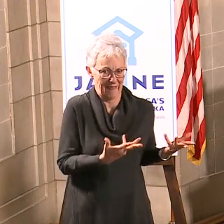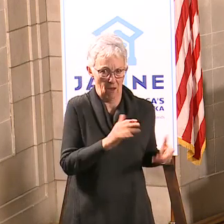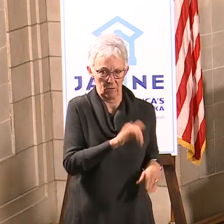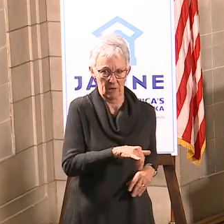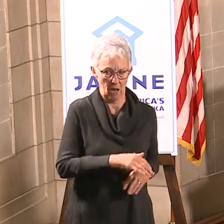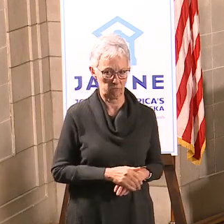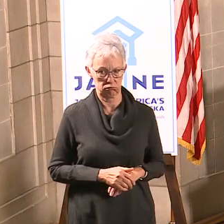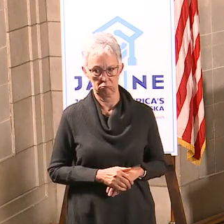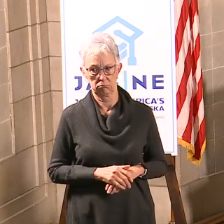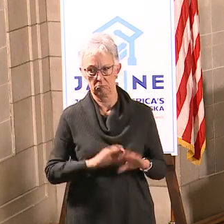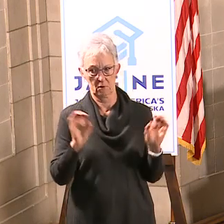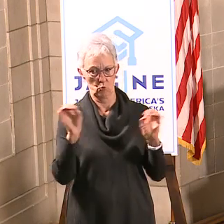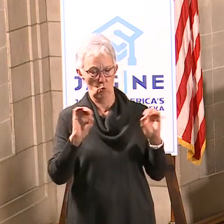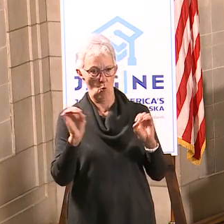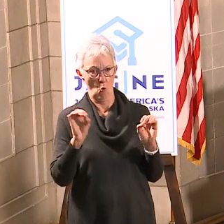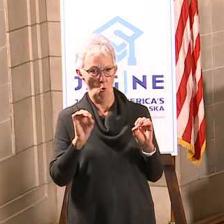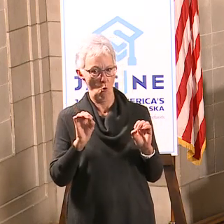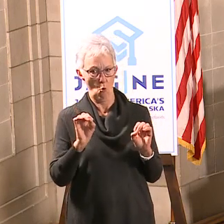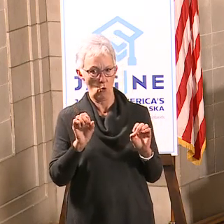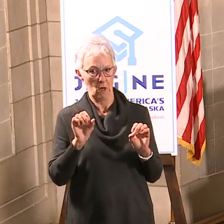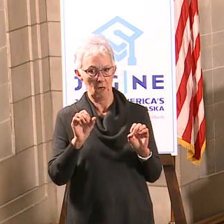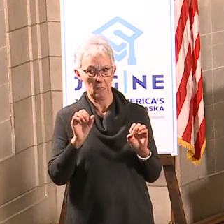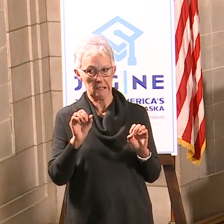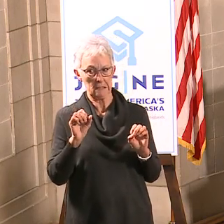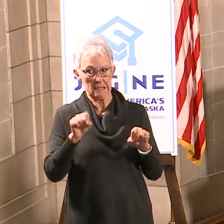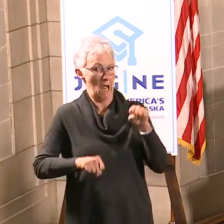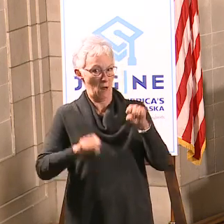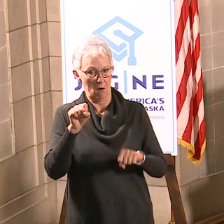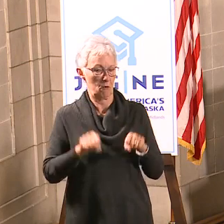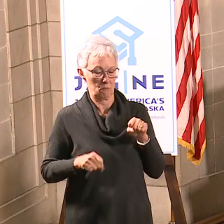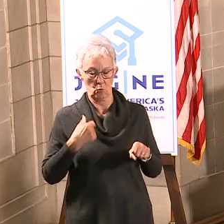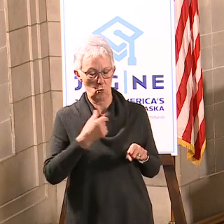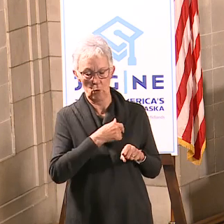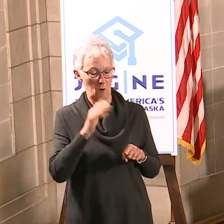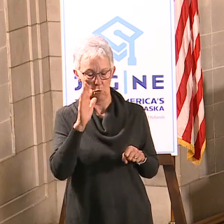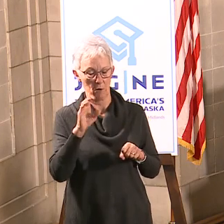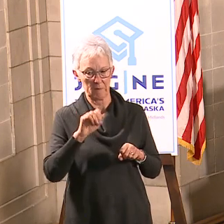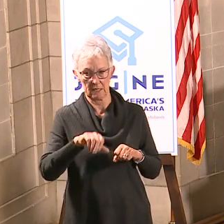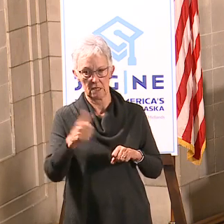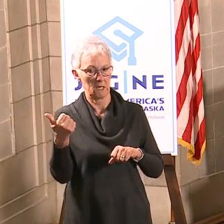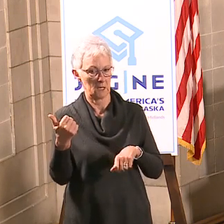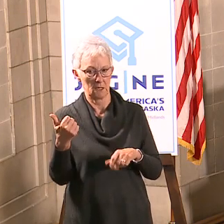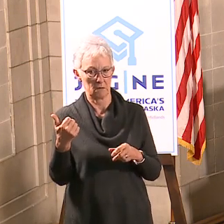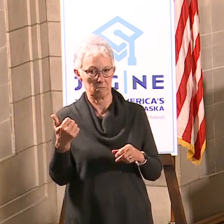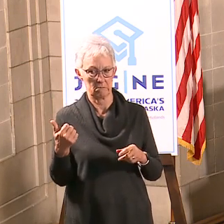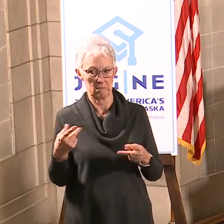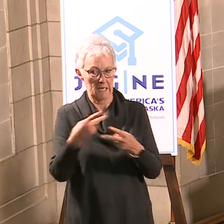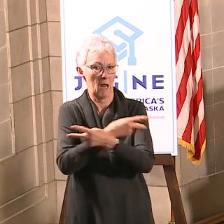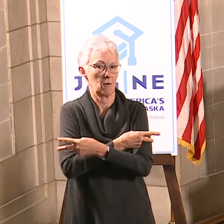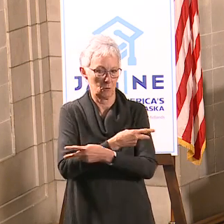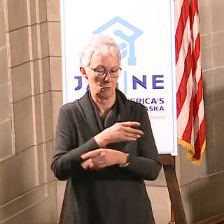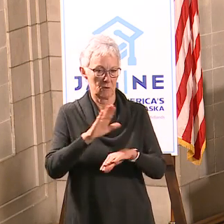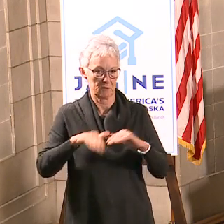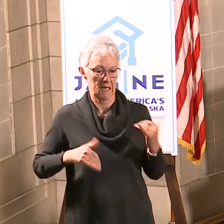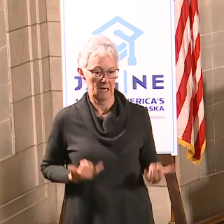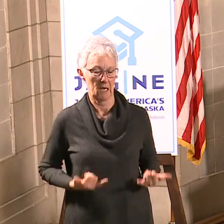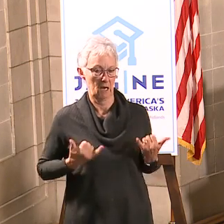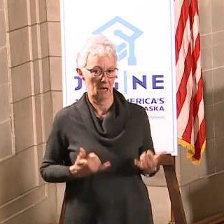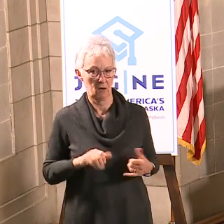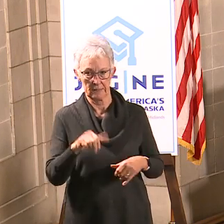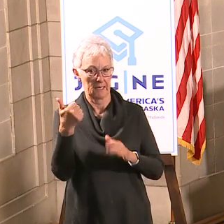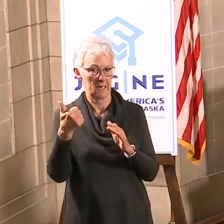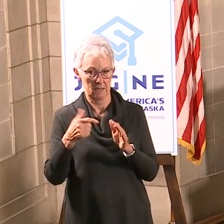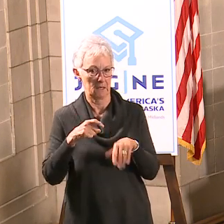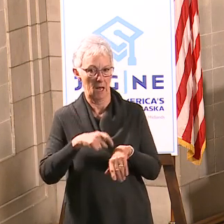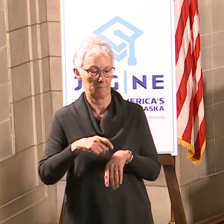have no doubt that we would be in 10 times worse shape than what we are now, as far as having